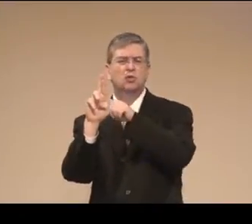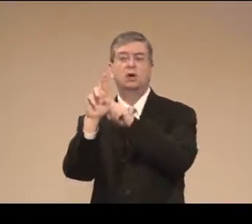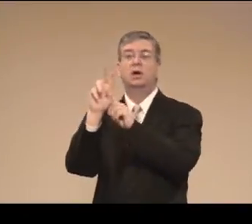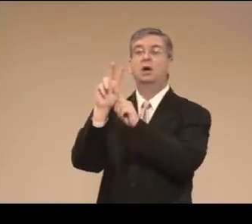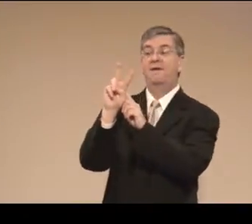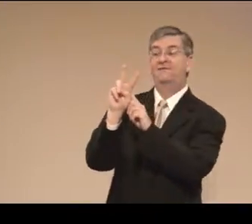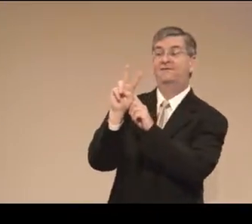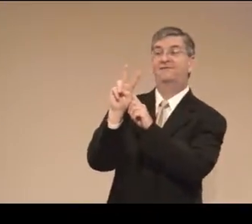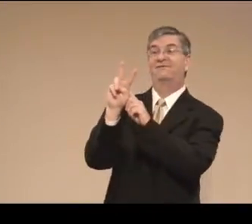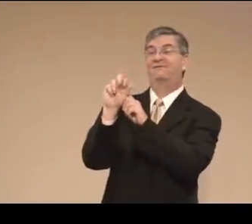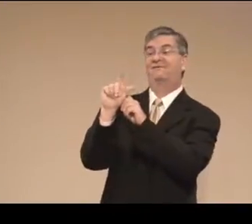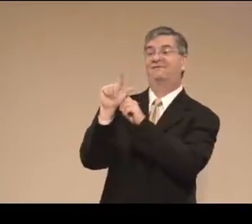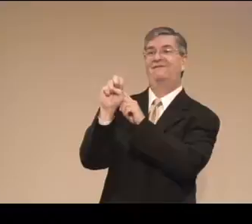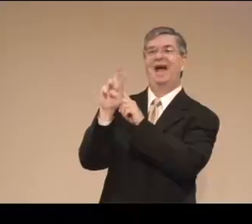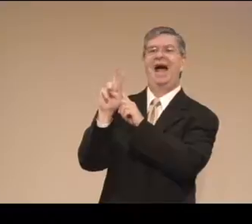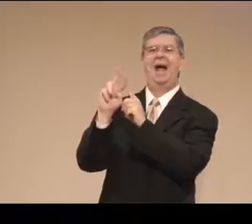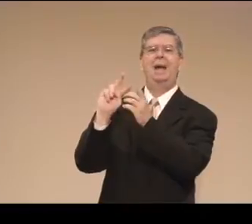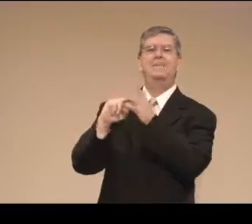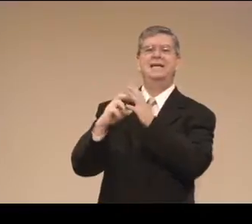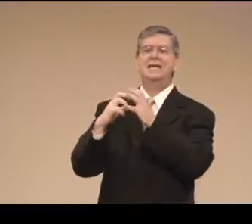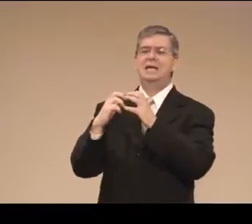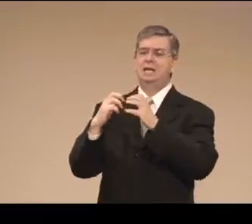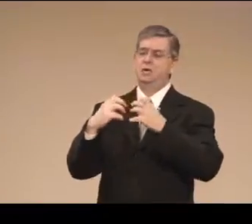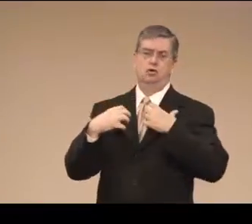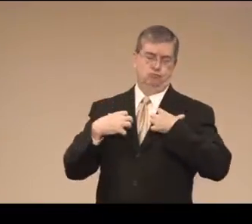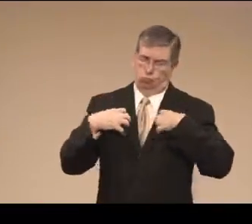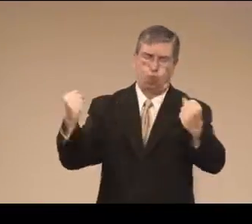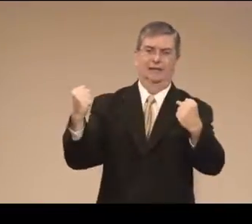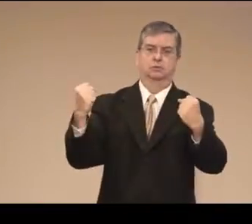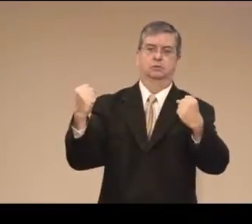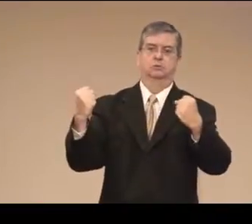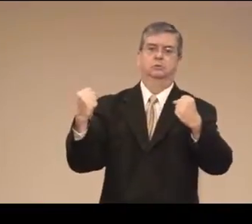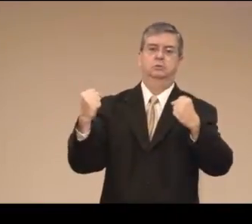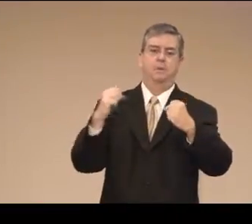valor.